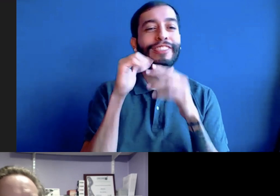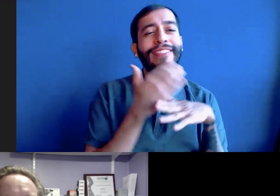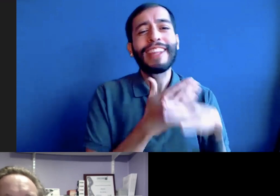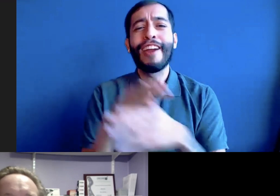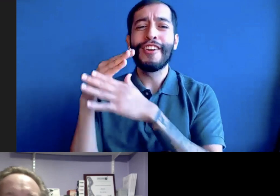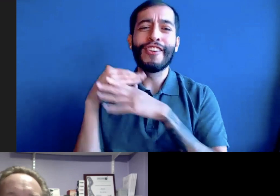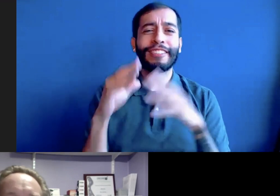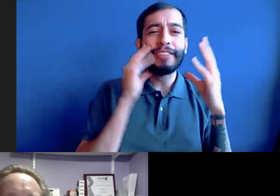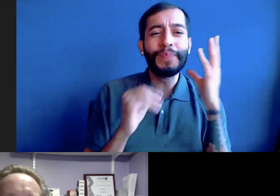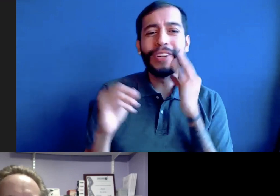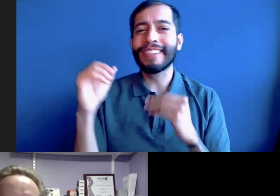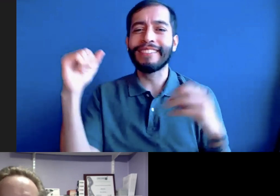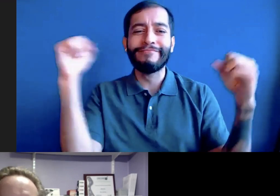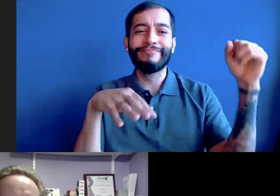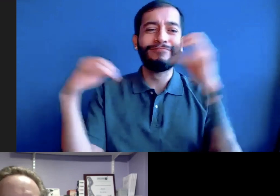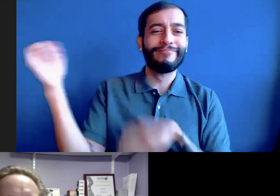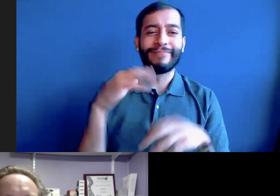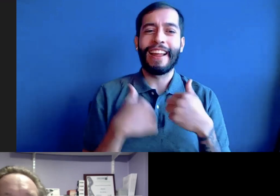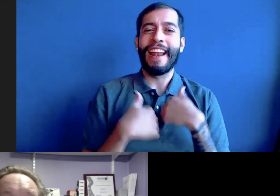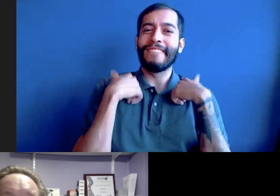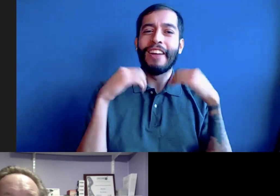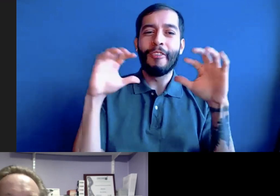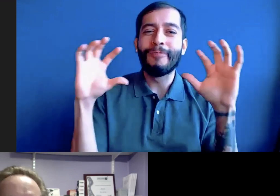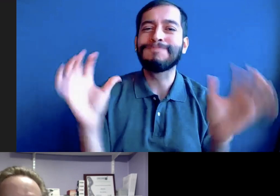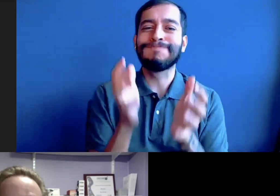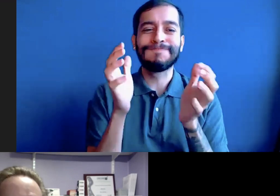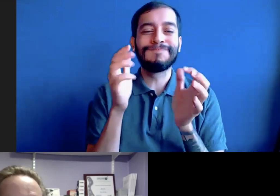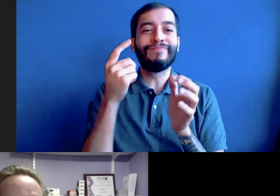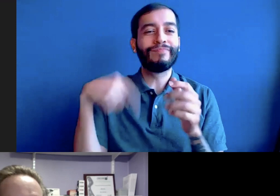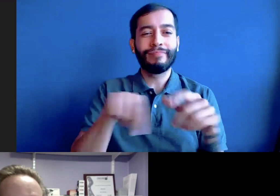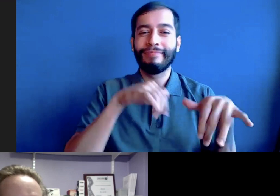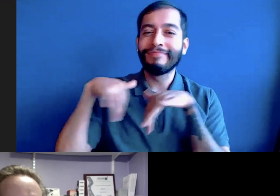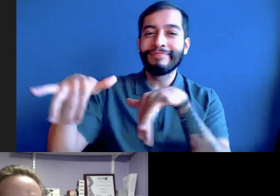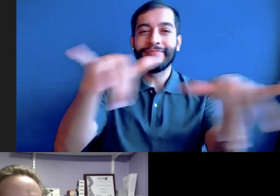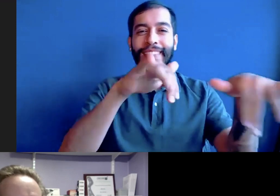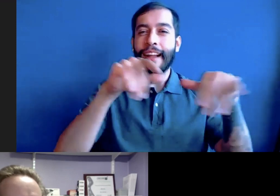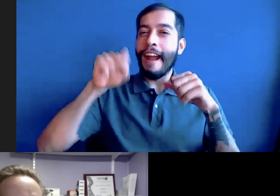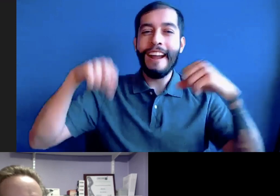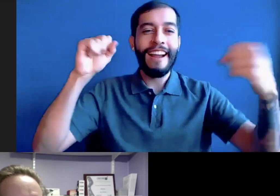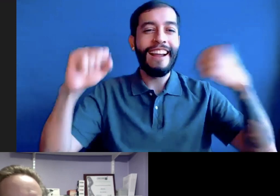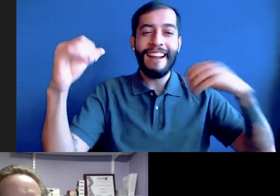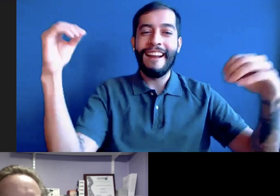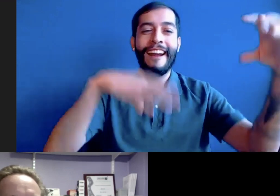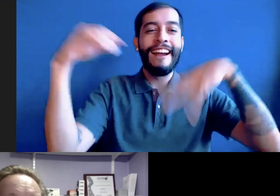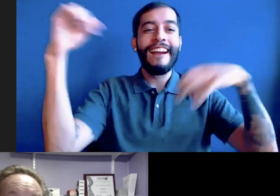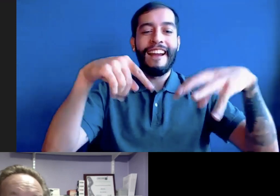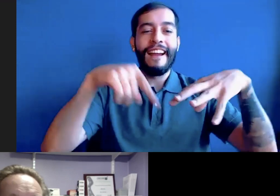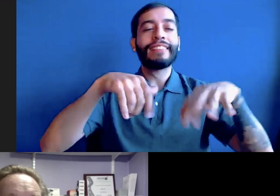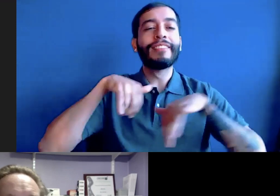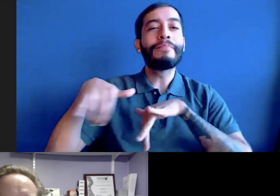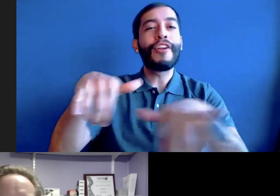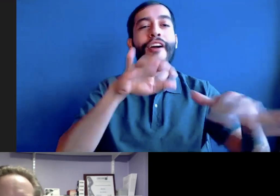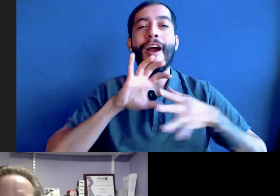so there's things in common with the groups. Stories resound. So, for instance, Graham